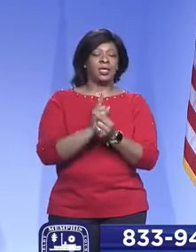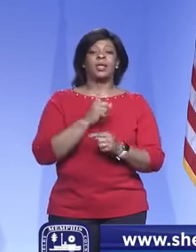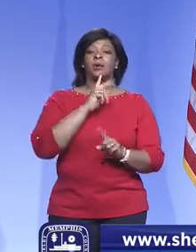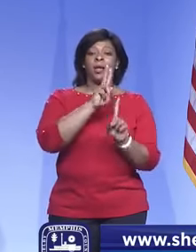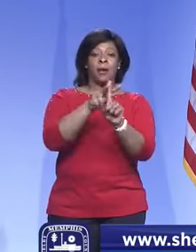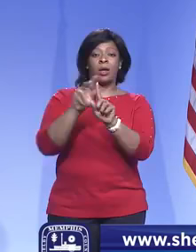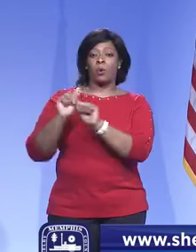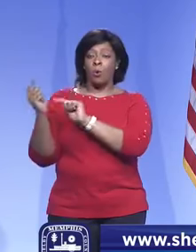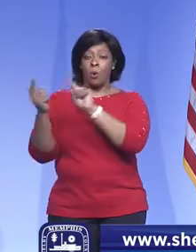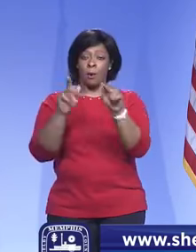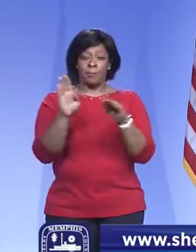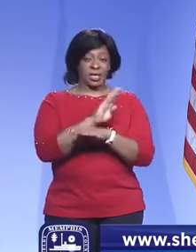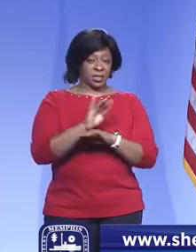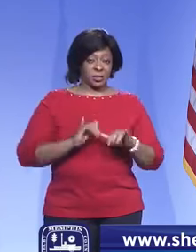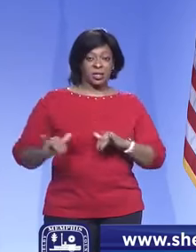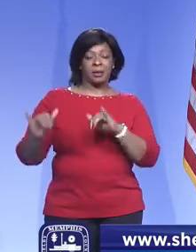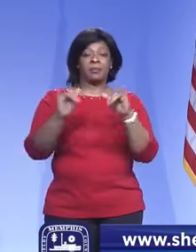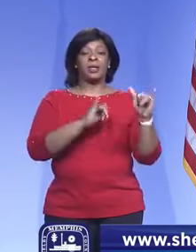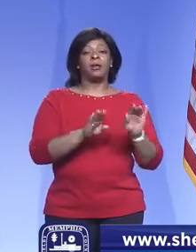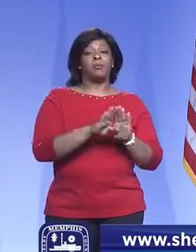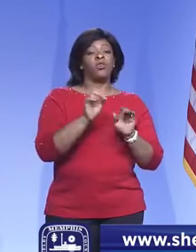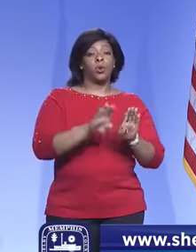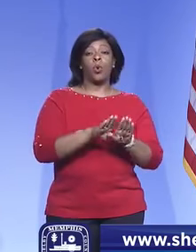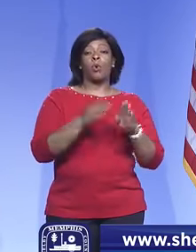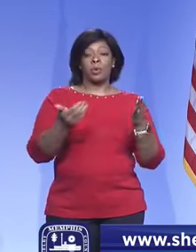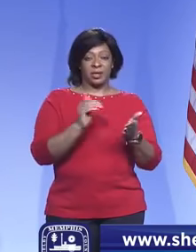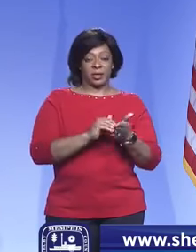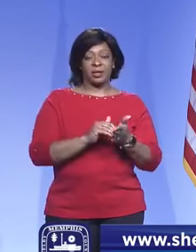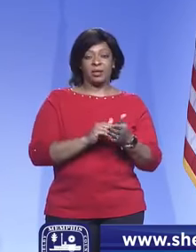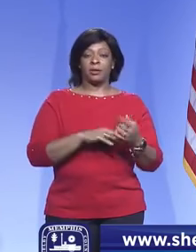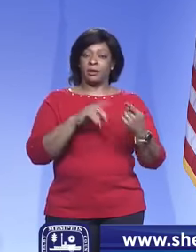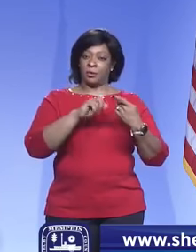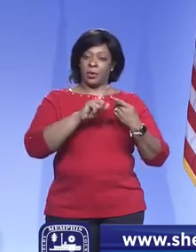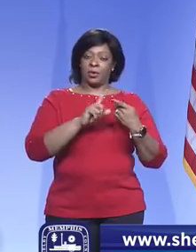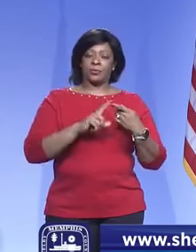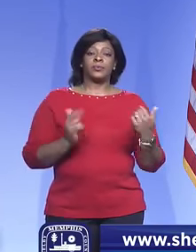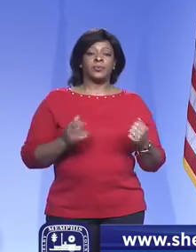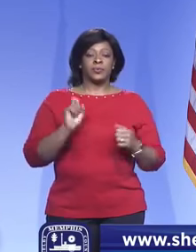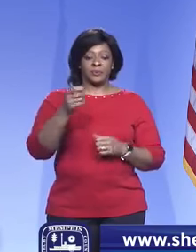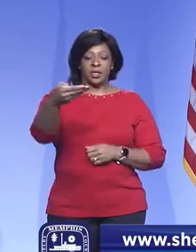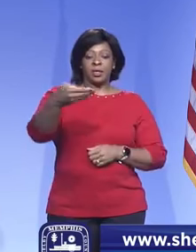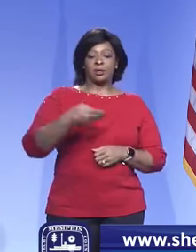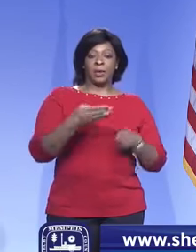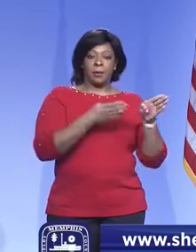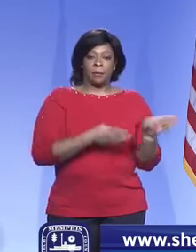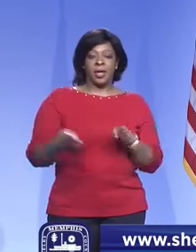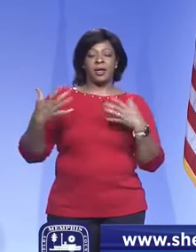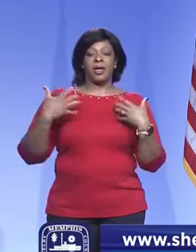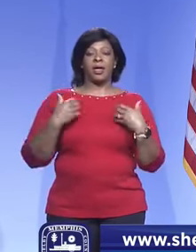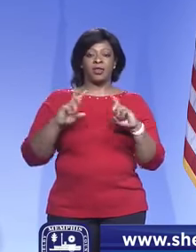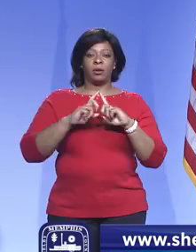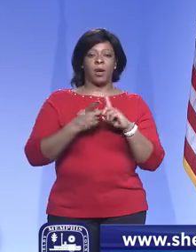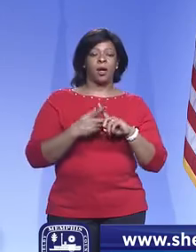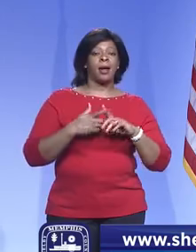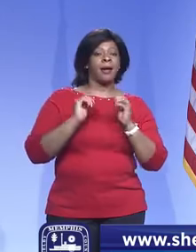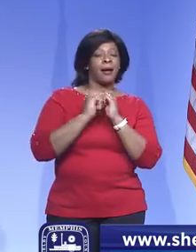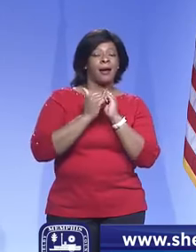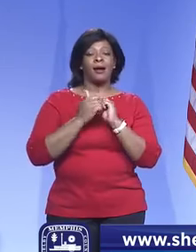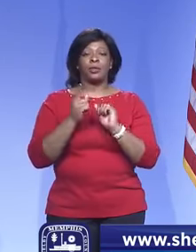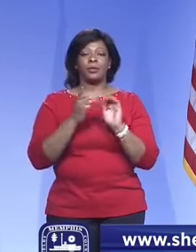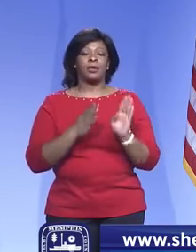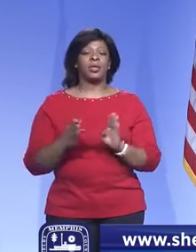to all businesses, before they can reopen. And one of those is submitting a plan to the health department on how